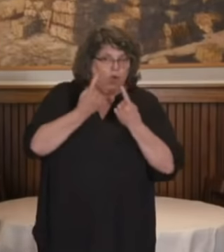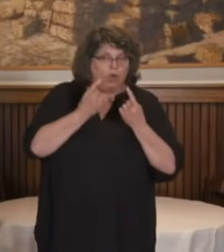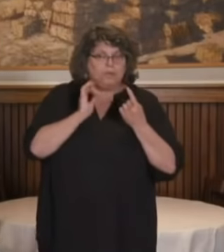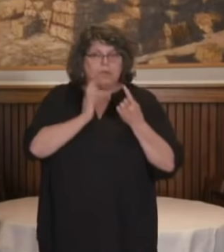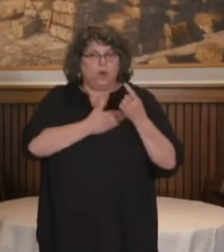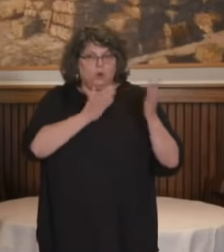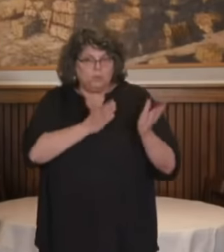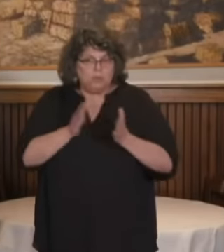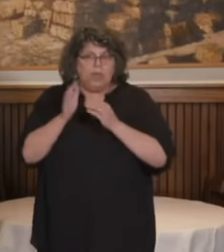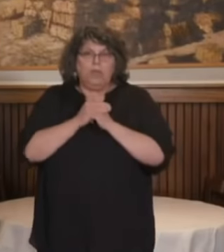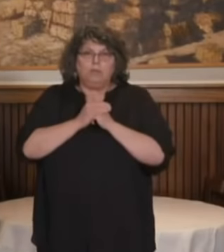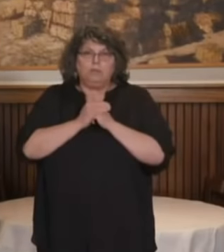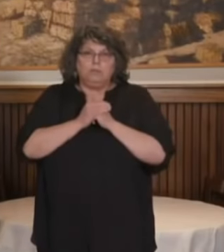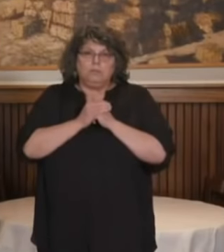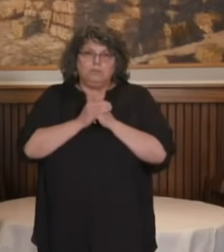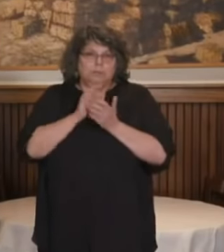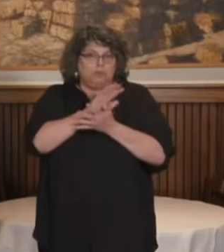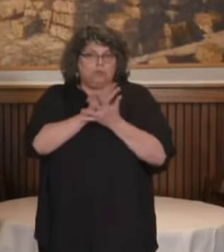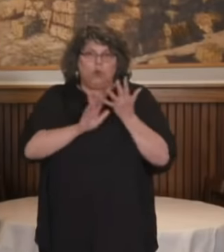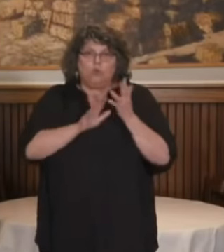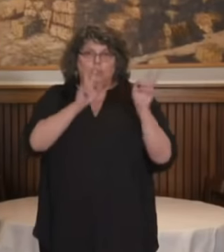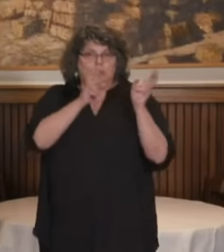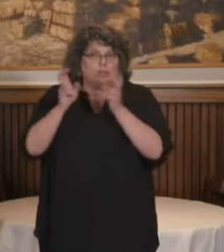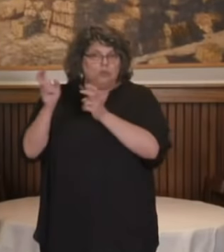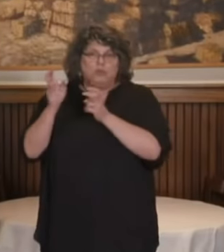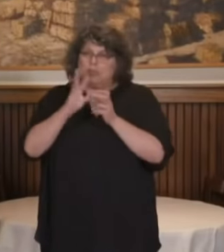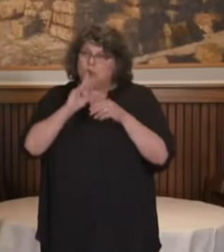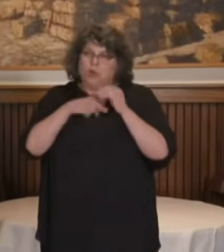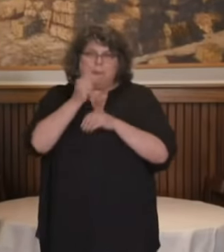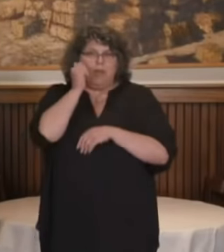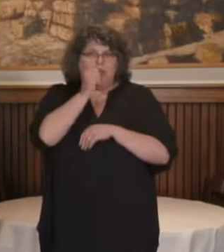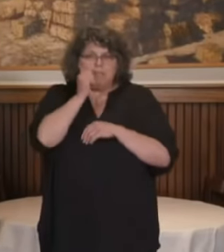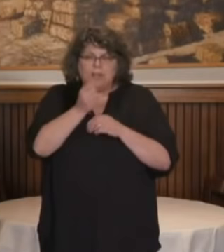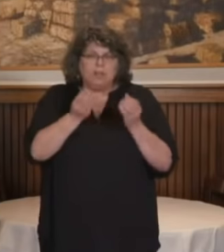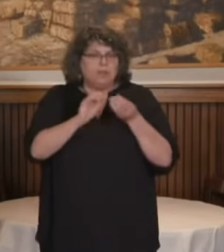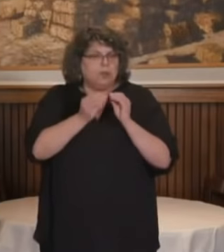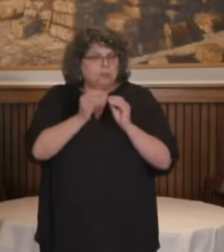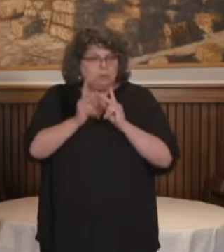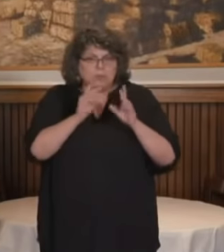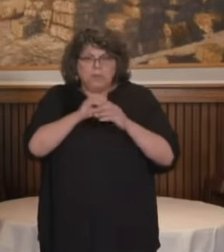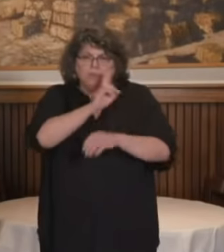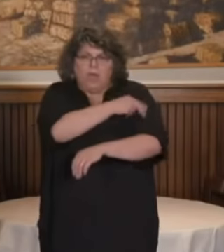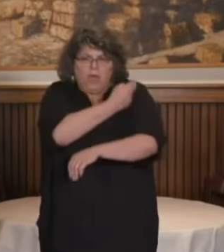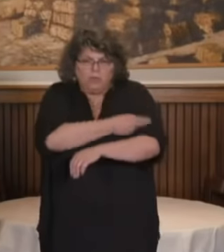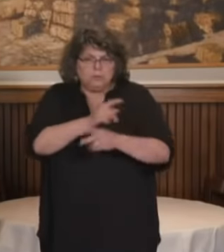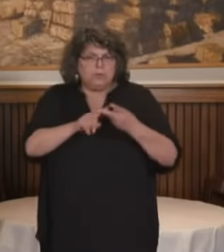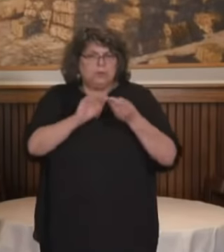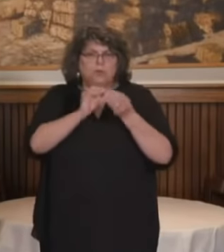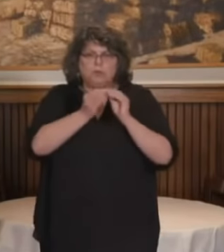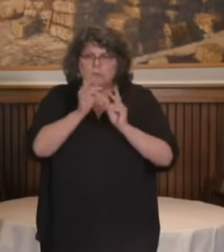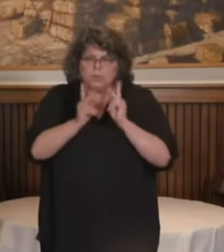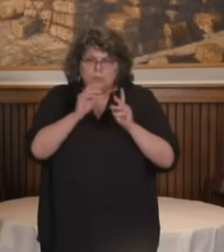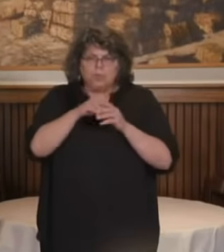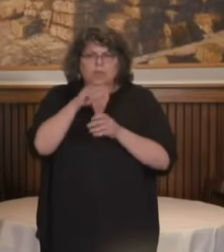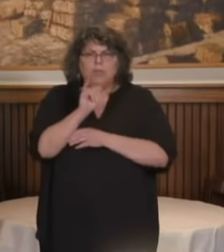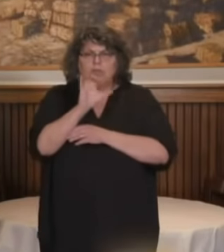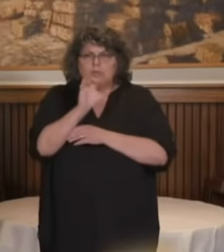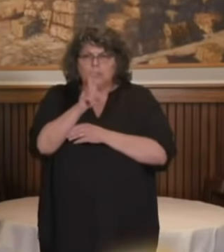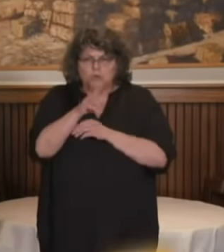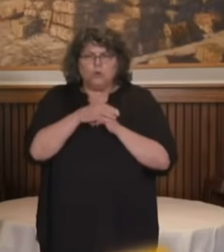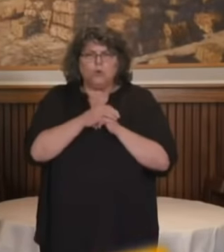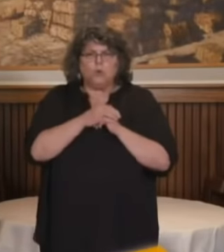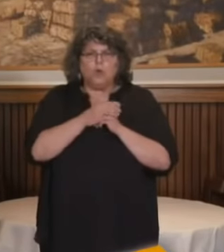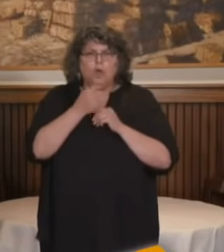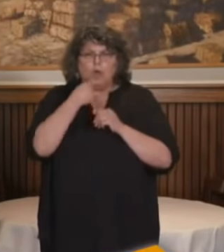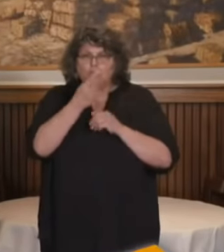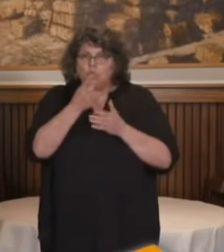And once again, those are the issues that I bring up on a daily basis. Hospitalizations and ICUs. I gave you the trend line over the